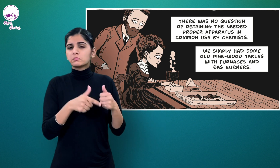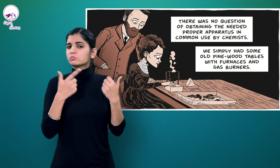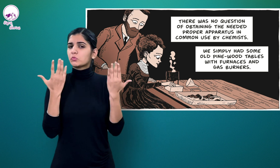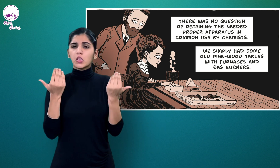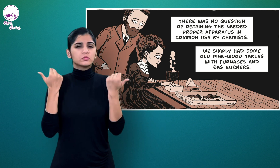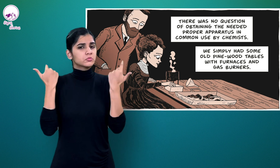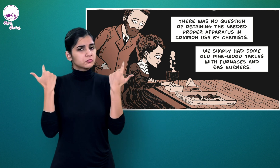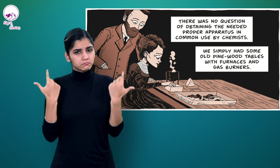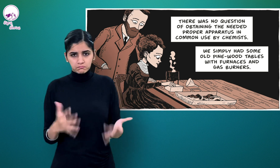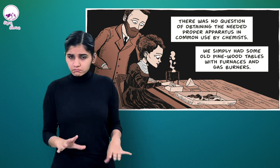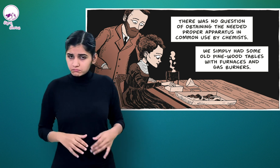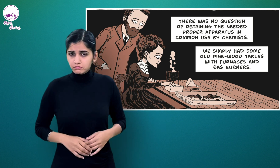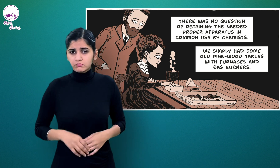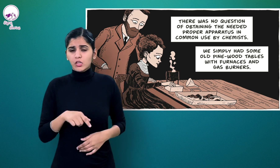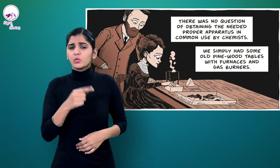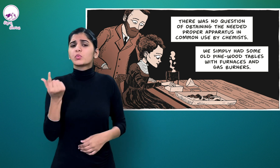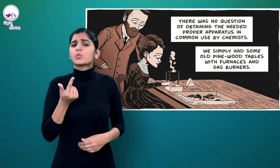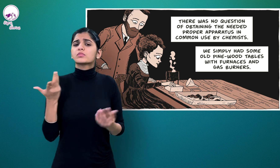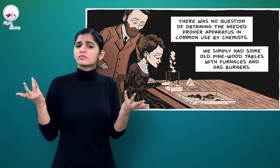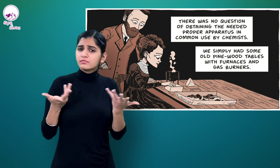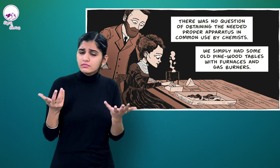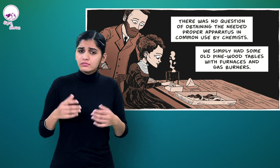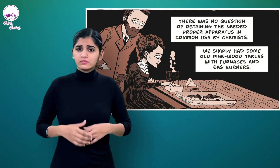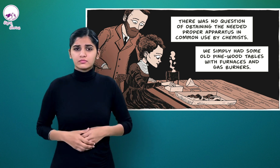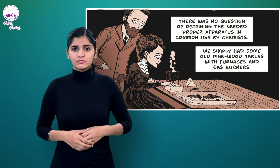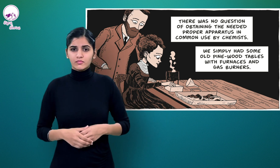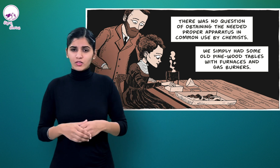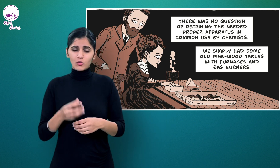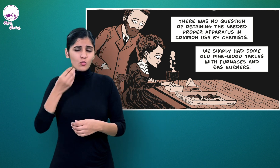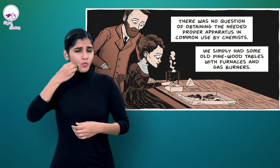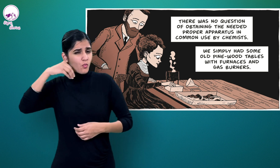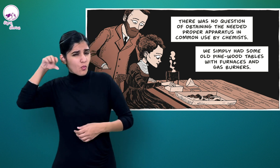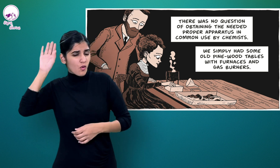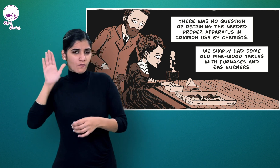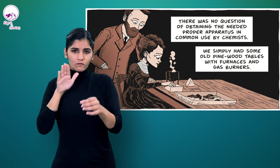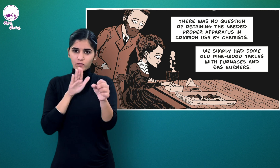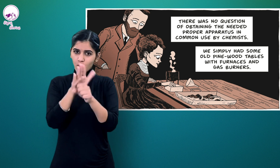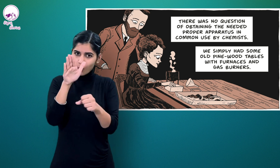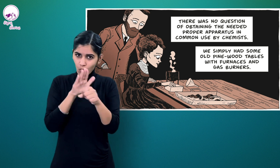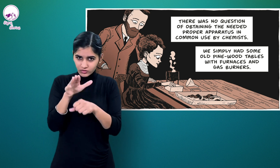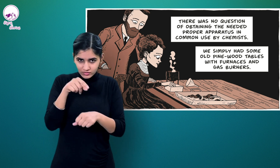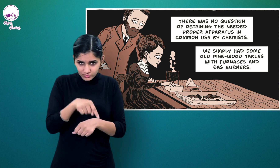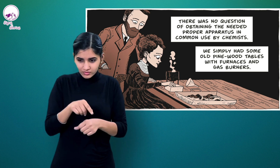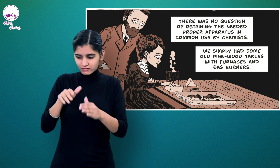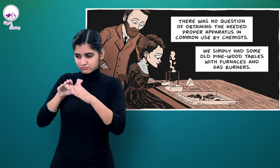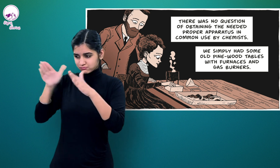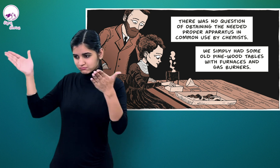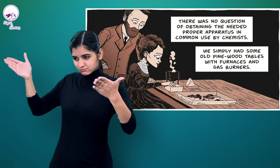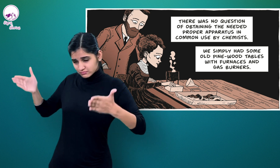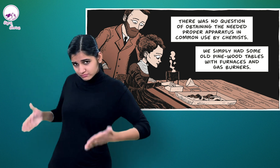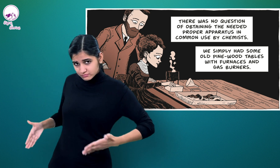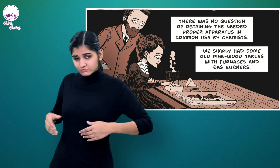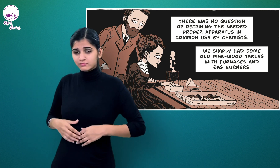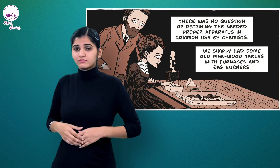by chemists. We simply had some old pine wood tables with furnaces and